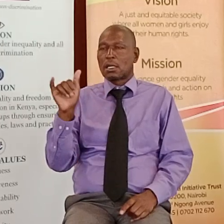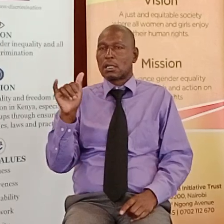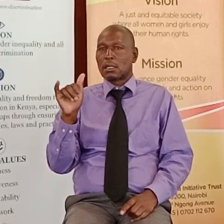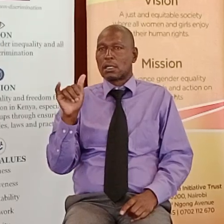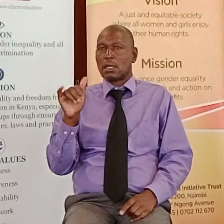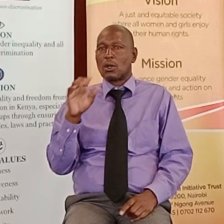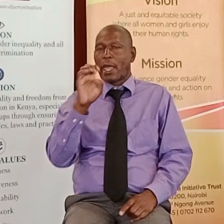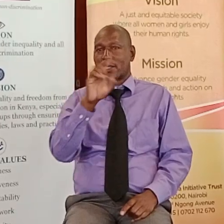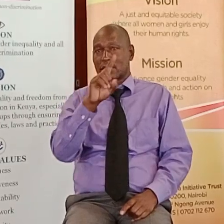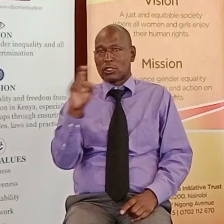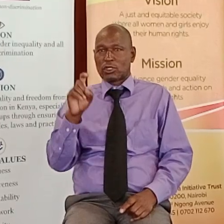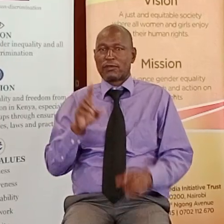Executive Director.